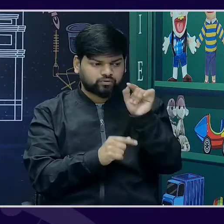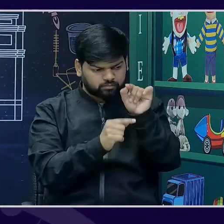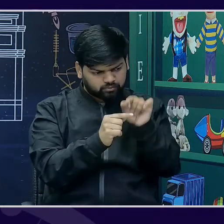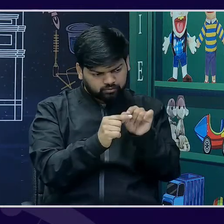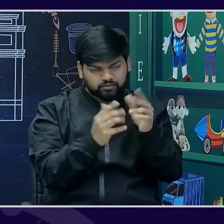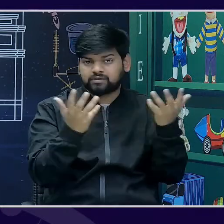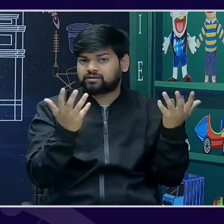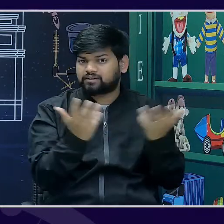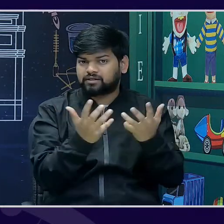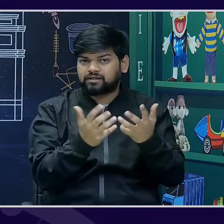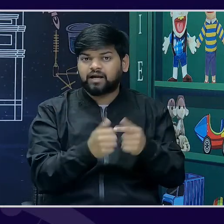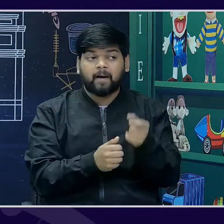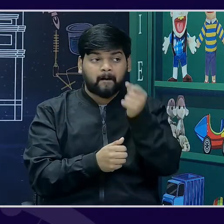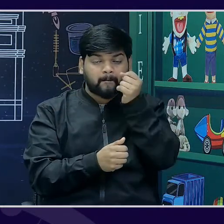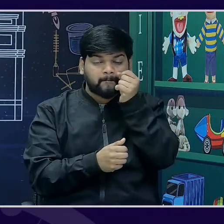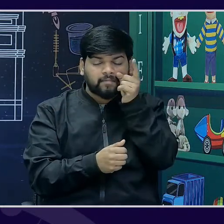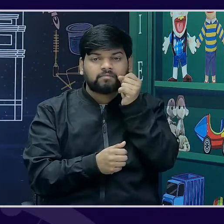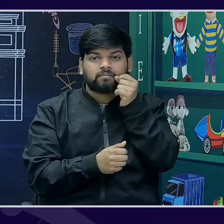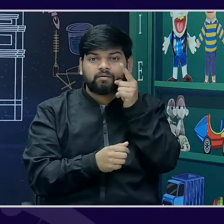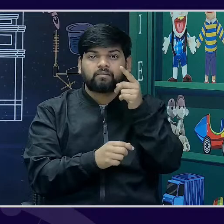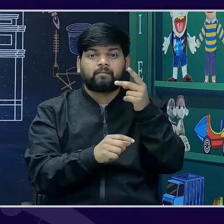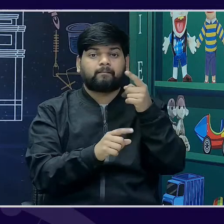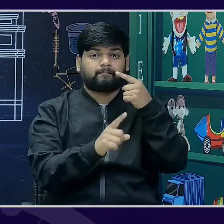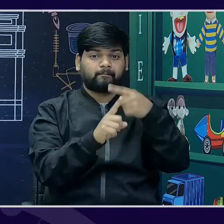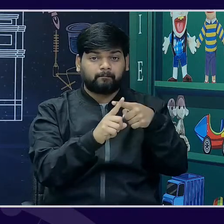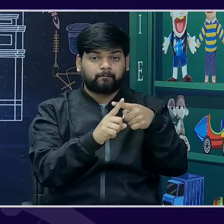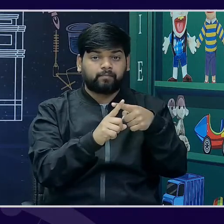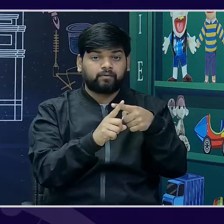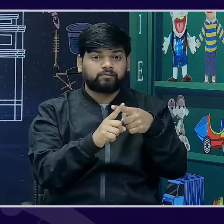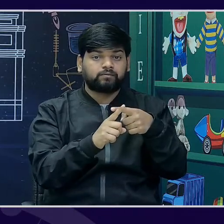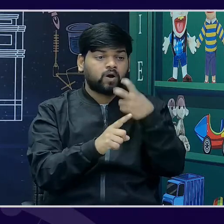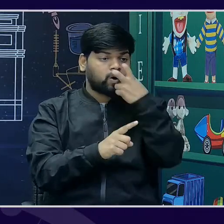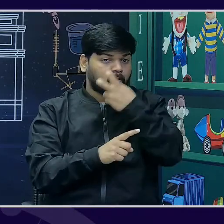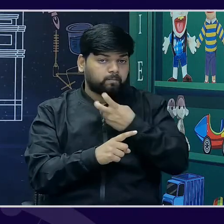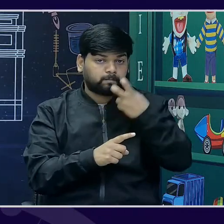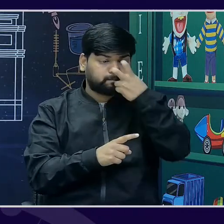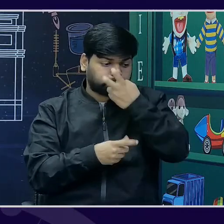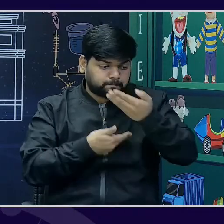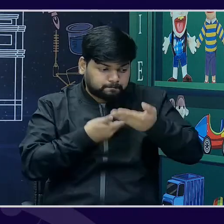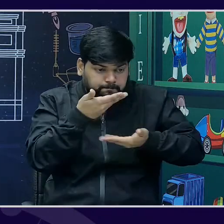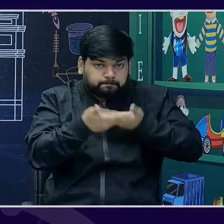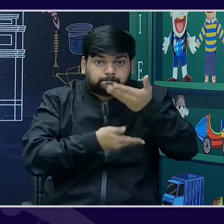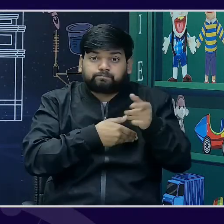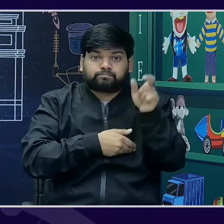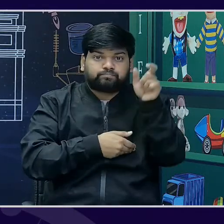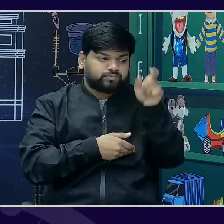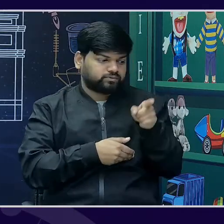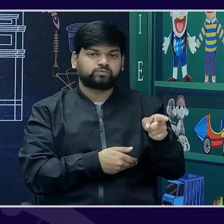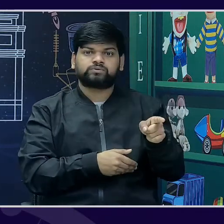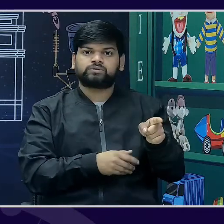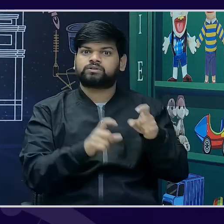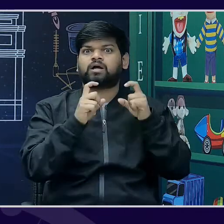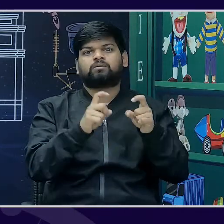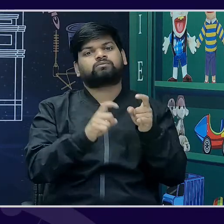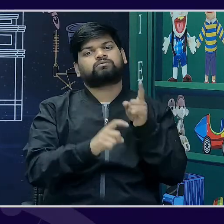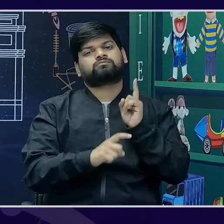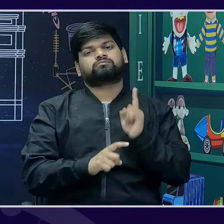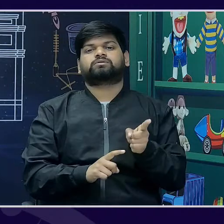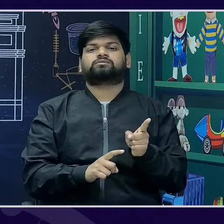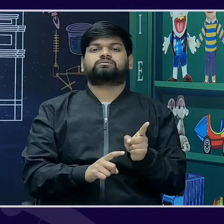sure that you are going to the right hands and taking auditory verbal therapy after cochlear implant surgery also.